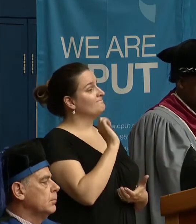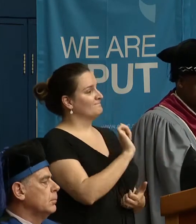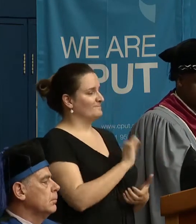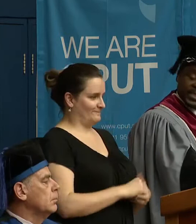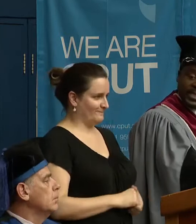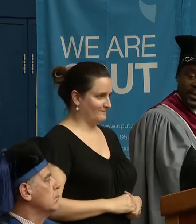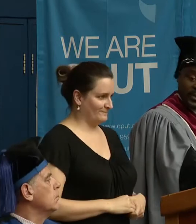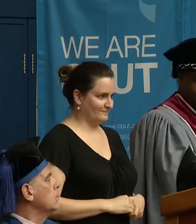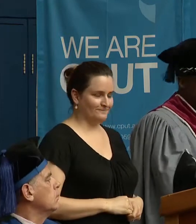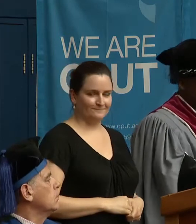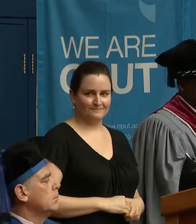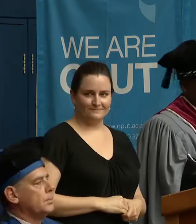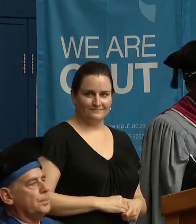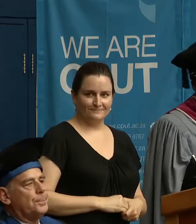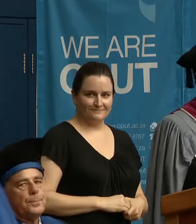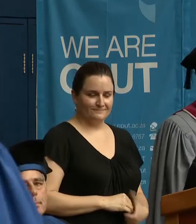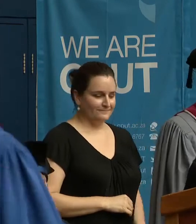deliver his keynote.